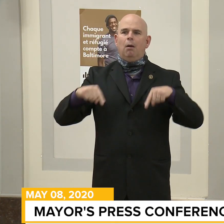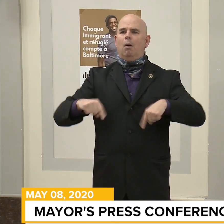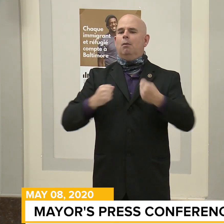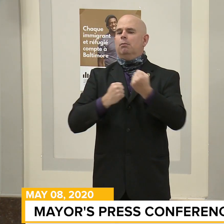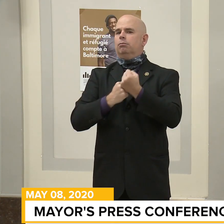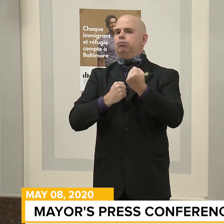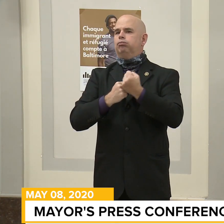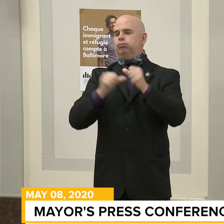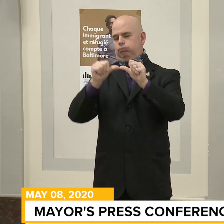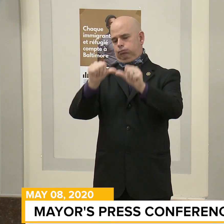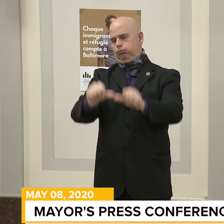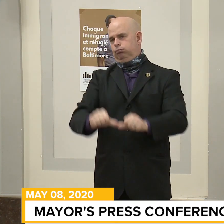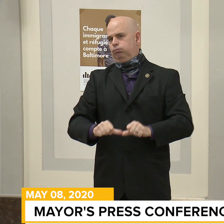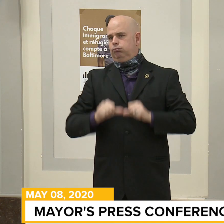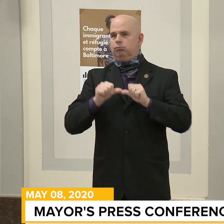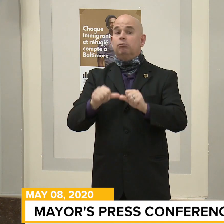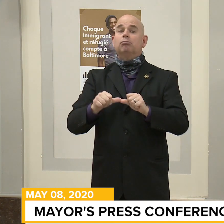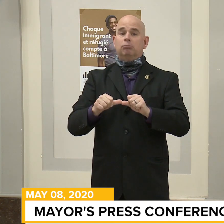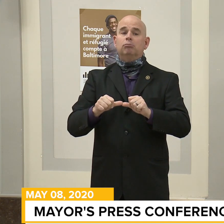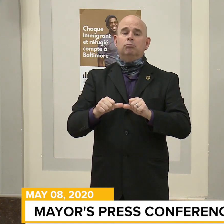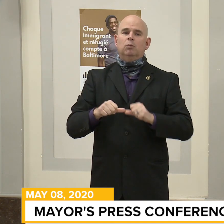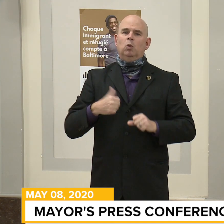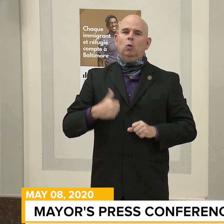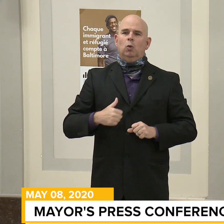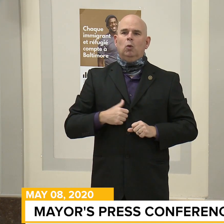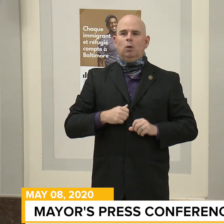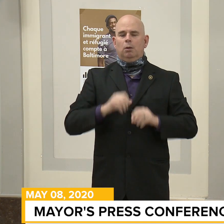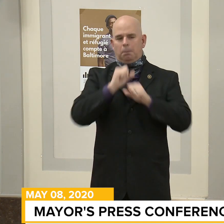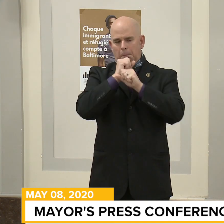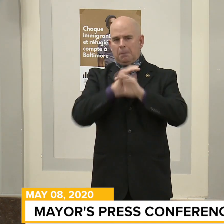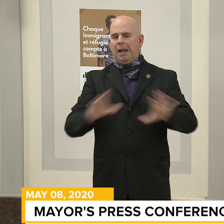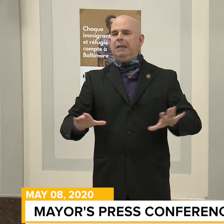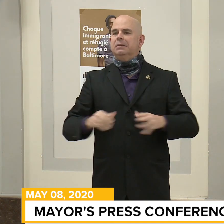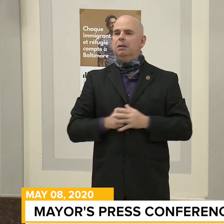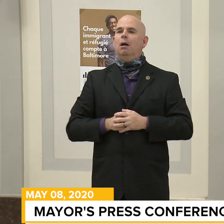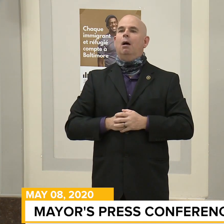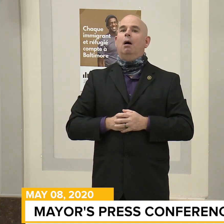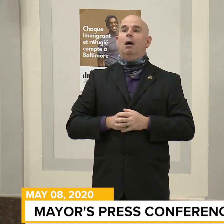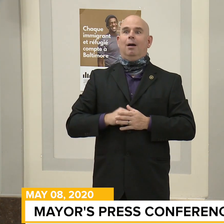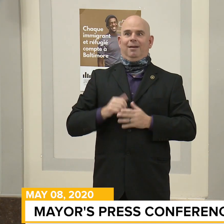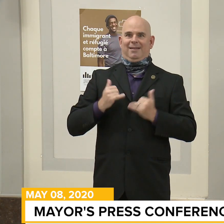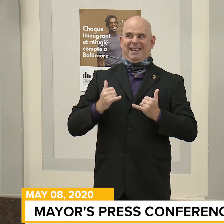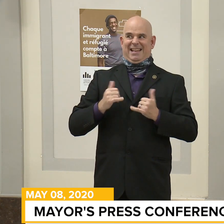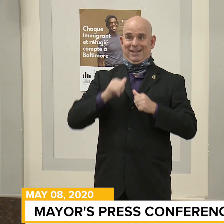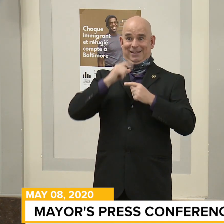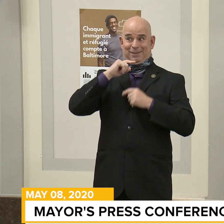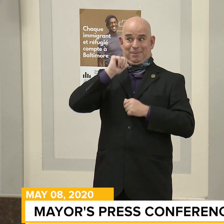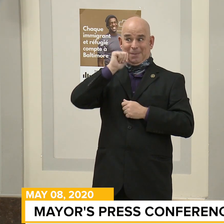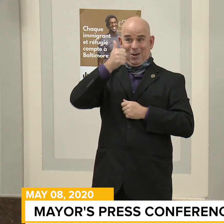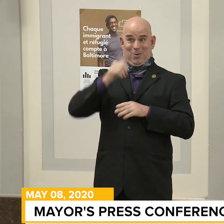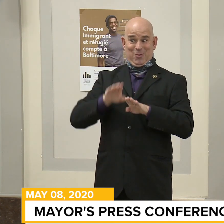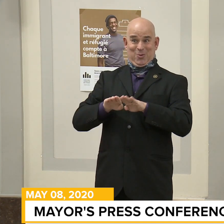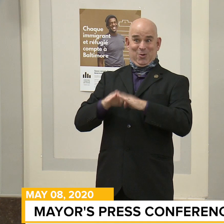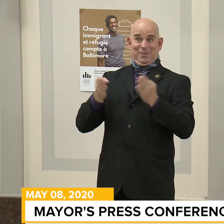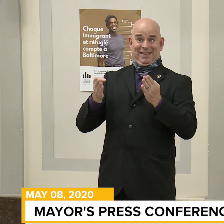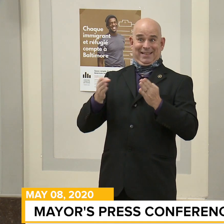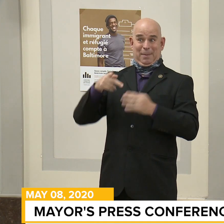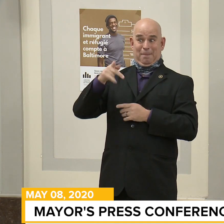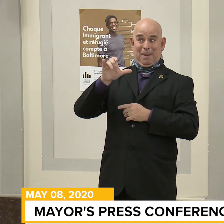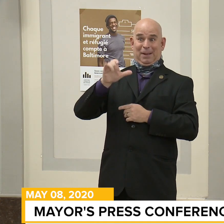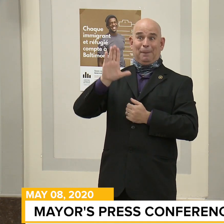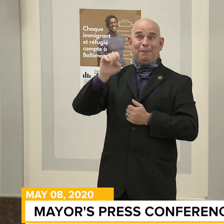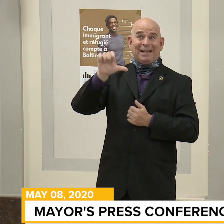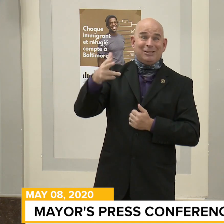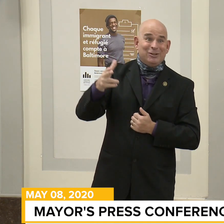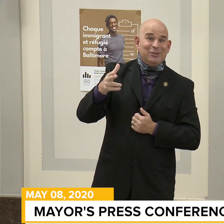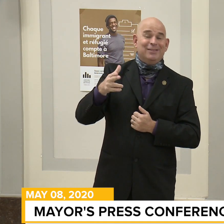COVID-19 pandemic. Tomorrow, in line with the state of Maryland's reopening of public beaches and parks for exercise, Baltimore City will be opening some